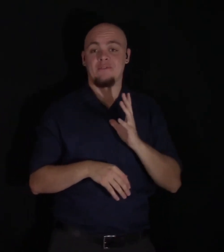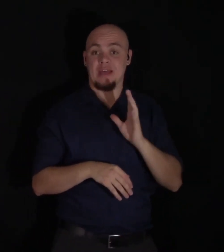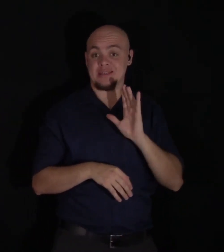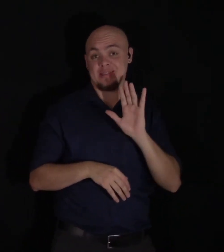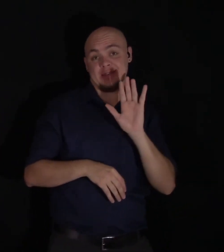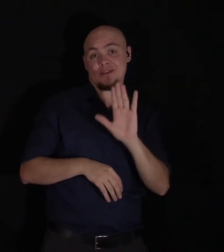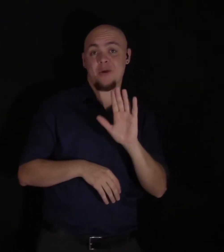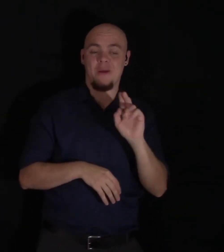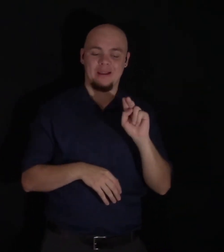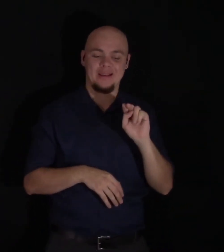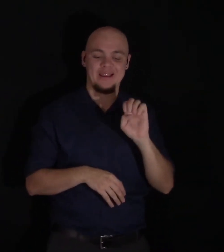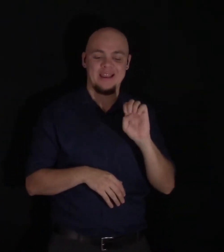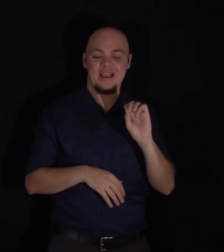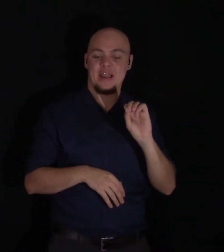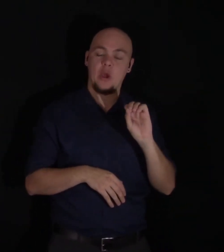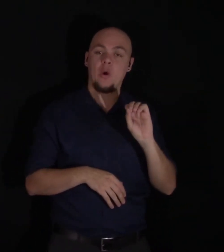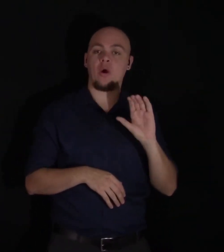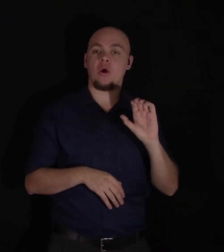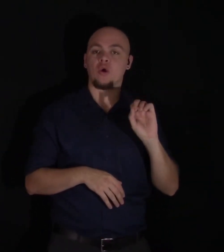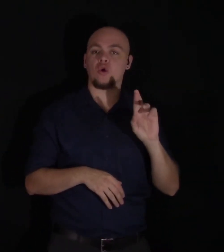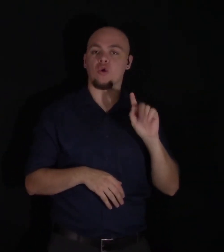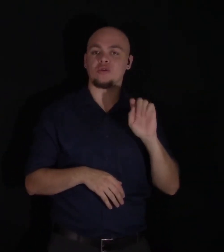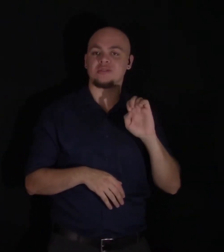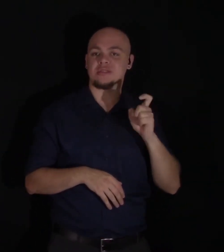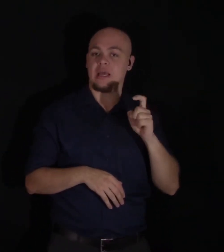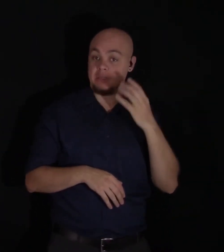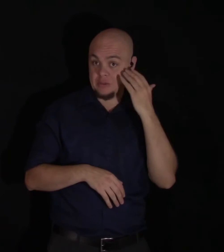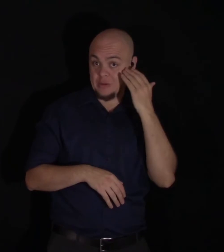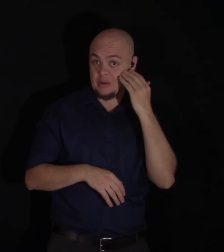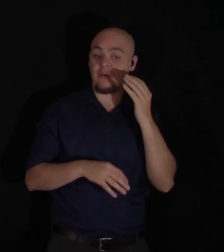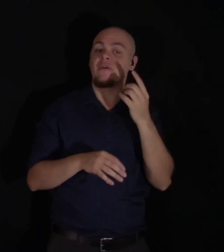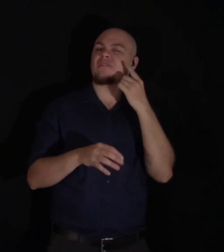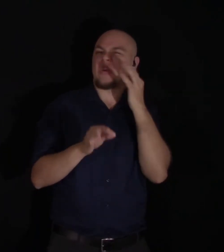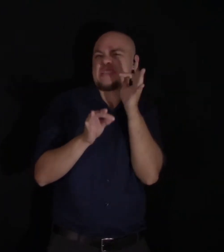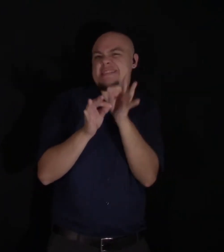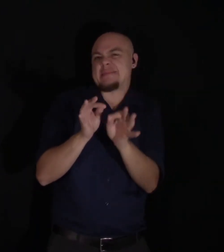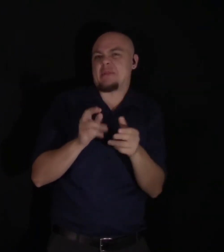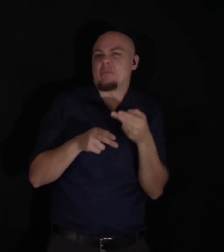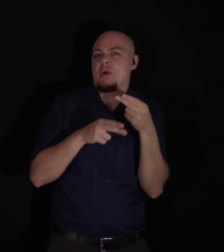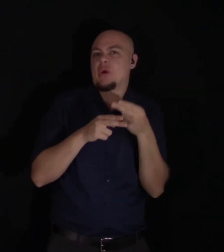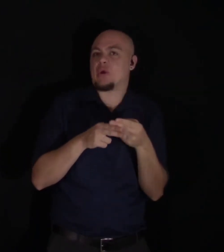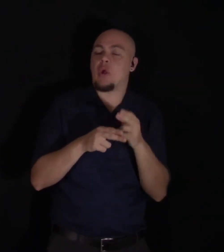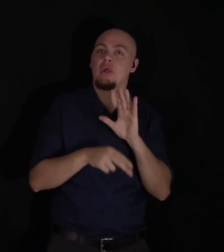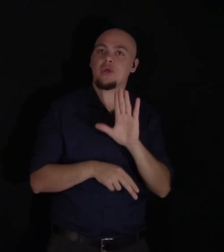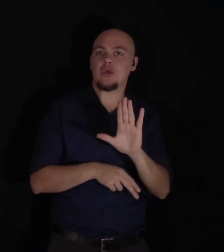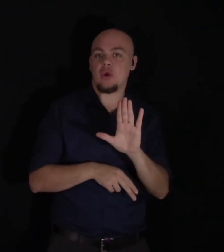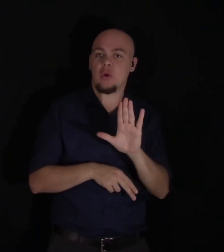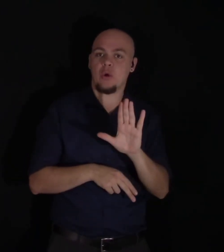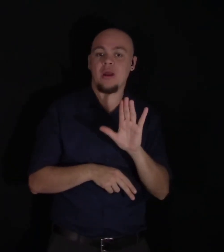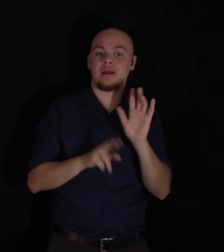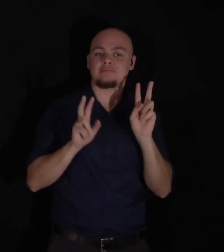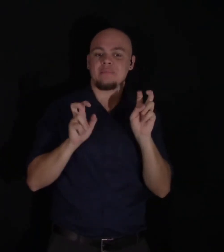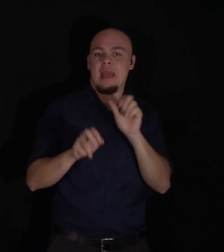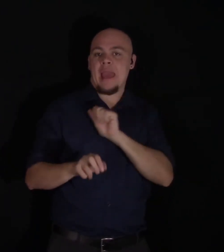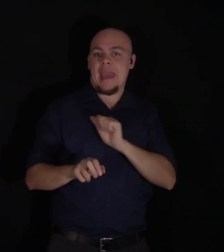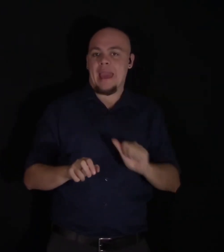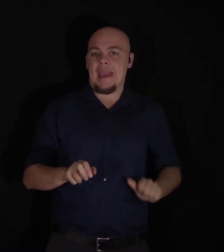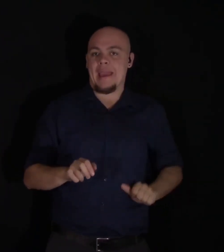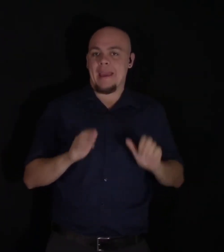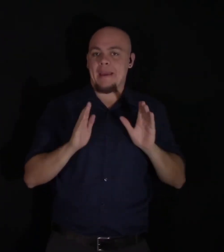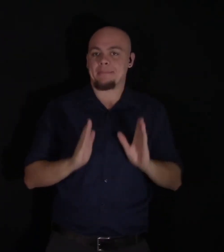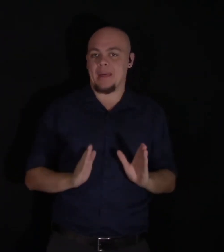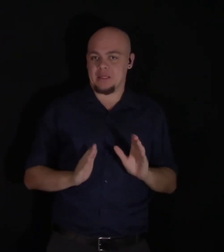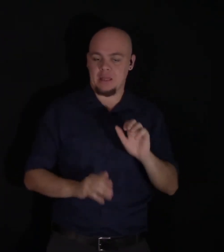of yours, the high cortical areas. For simplicity's sake, let's call them your ambassadors.